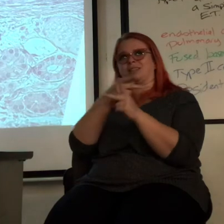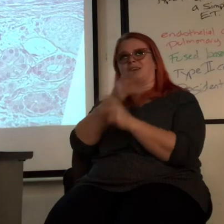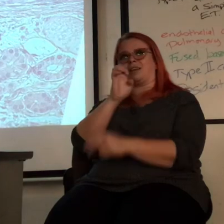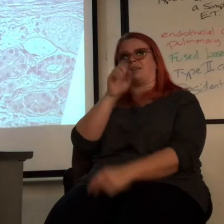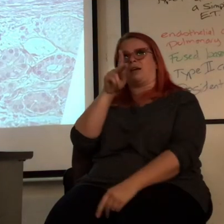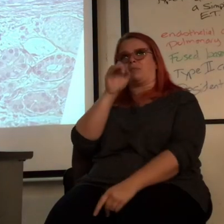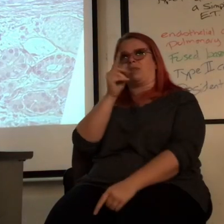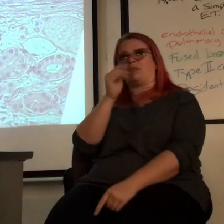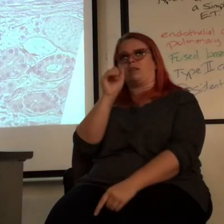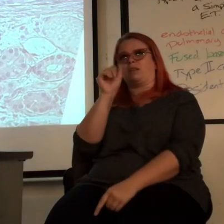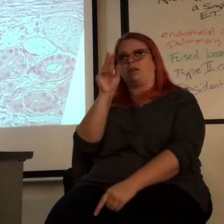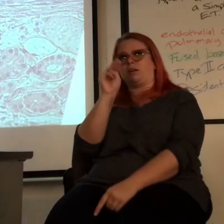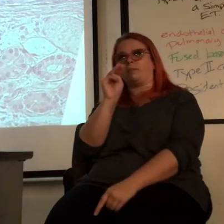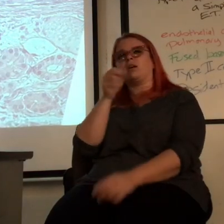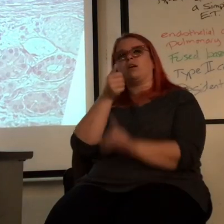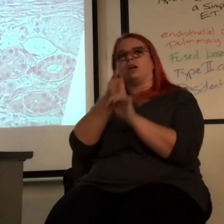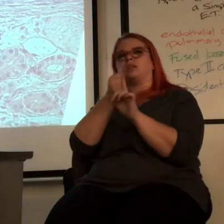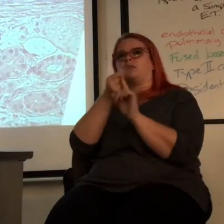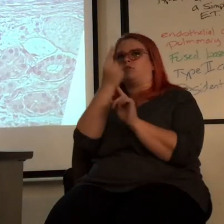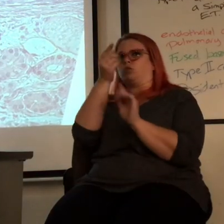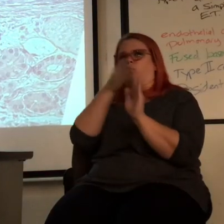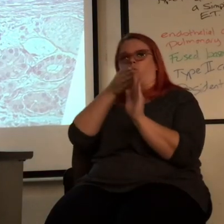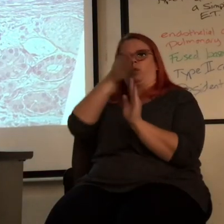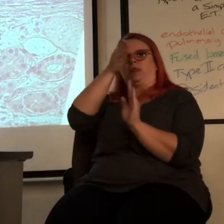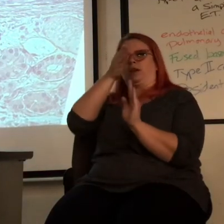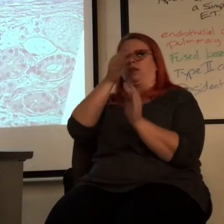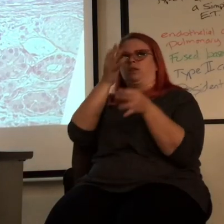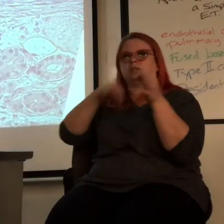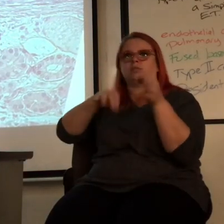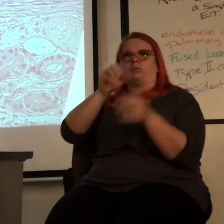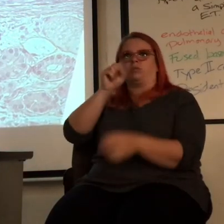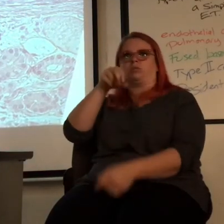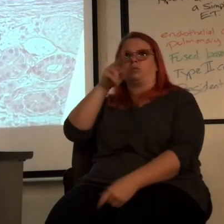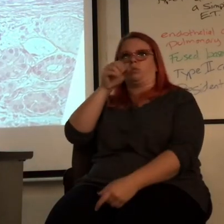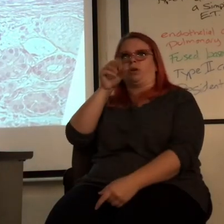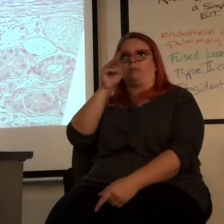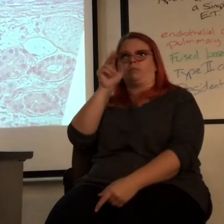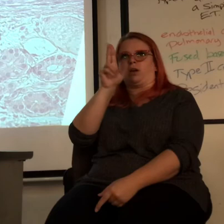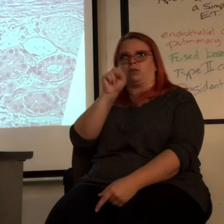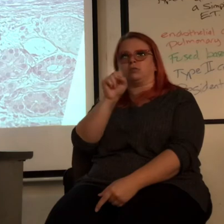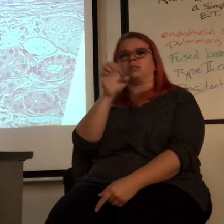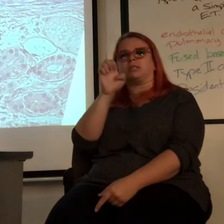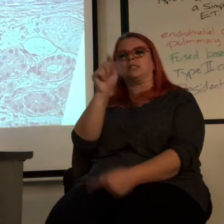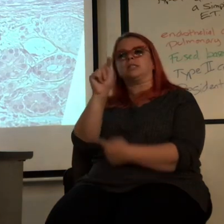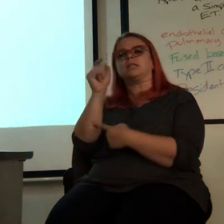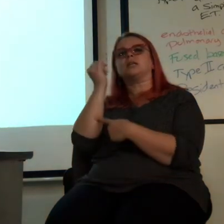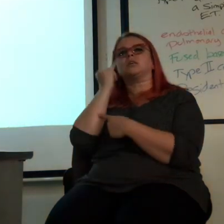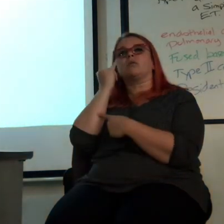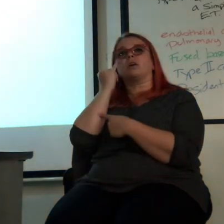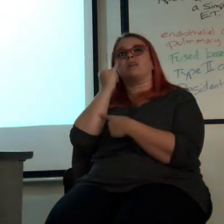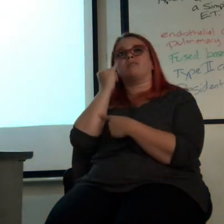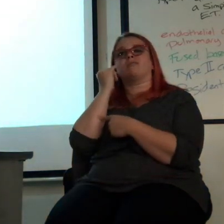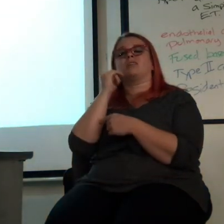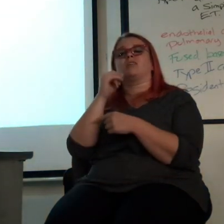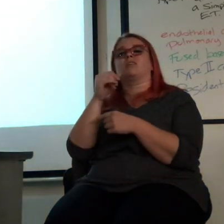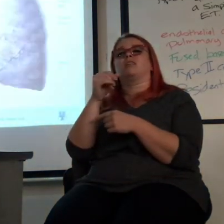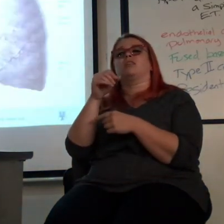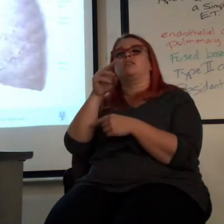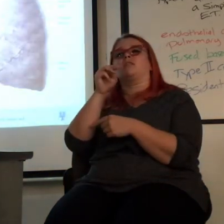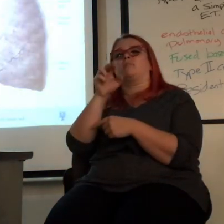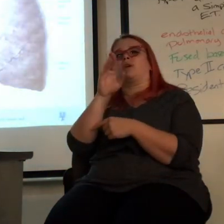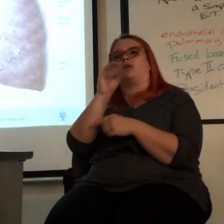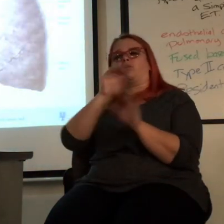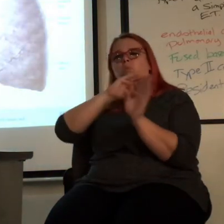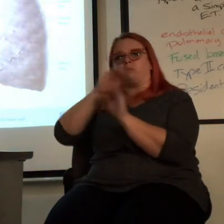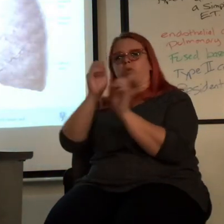which is one layer, you know, it's simple squamous ET. So if we go back from micro, step out to macro, just look at the lungs as a